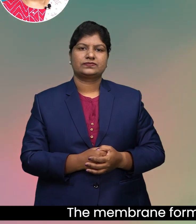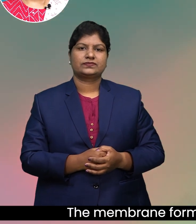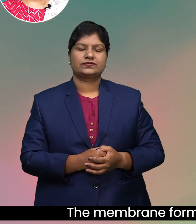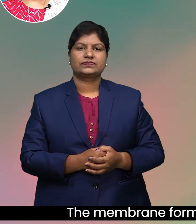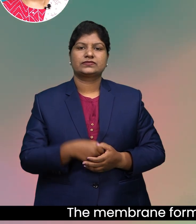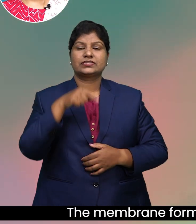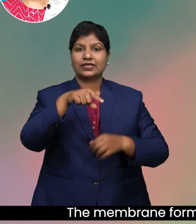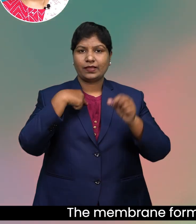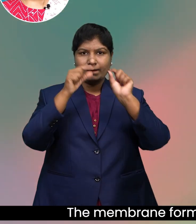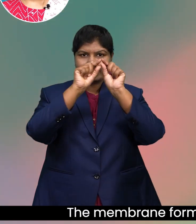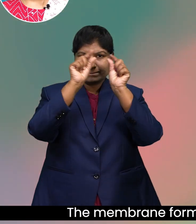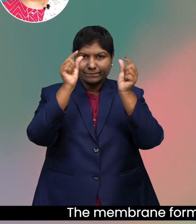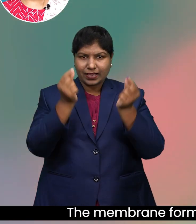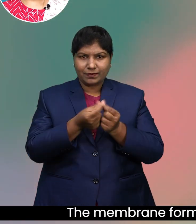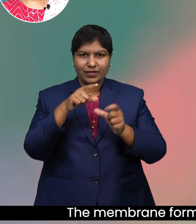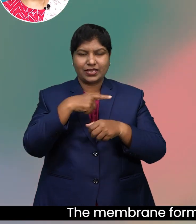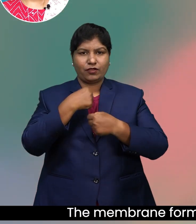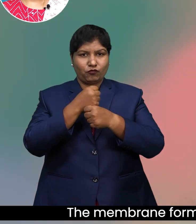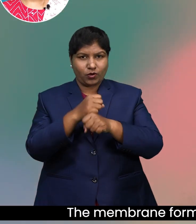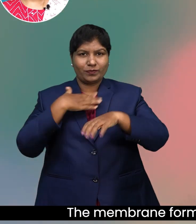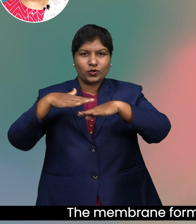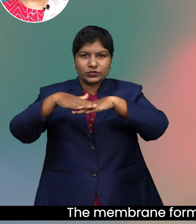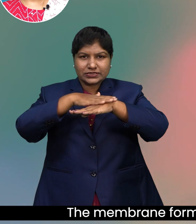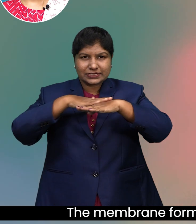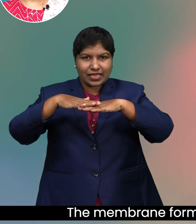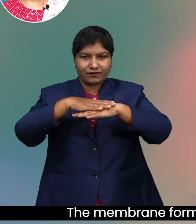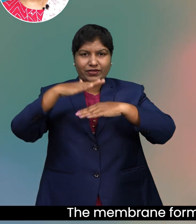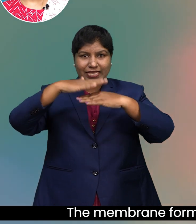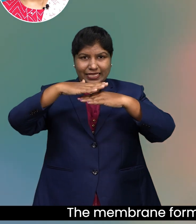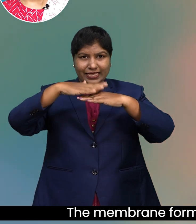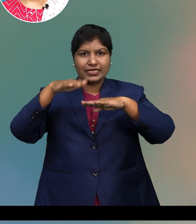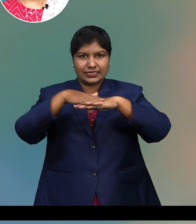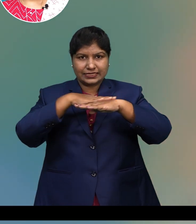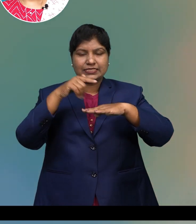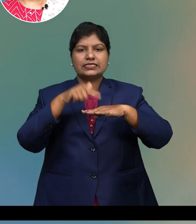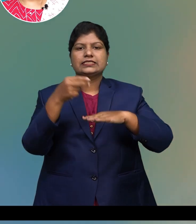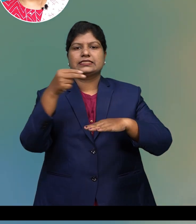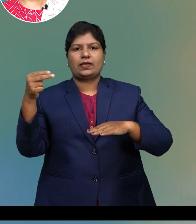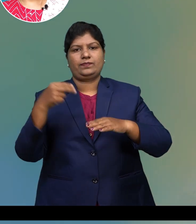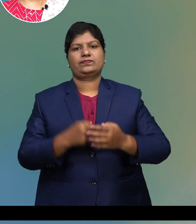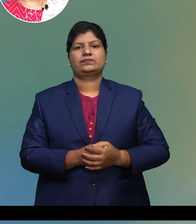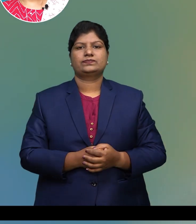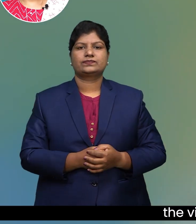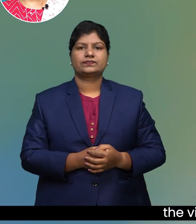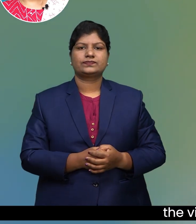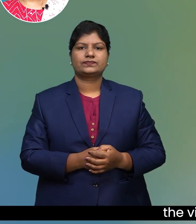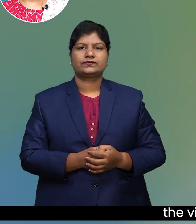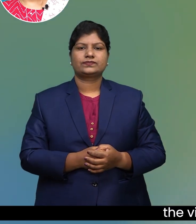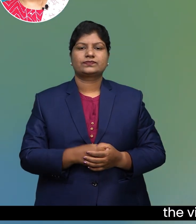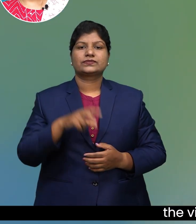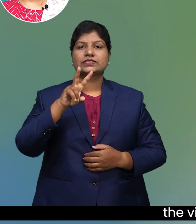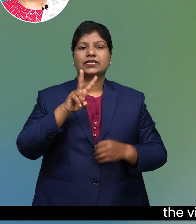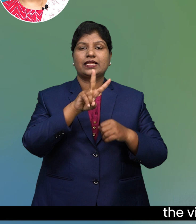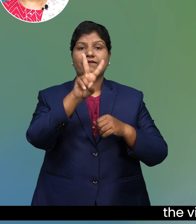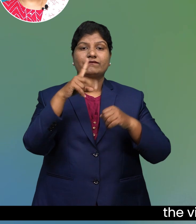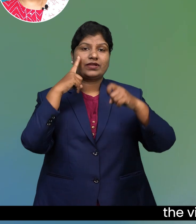The membrane forming the surface layer of the ovum is called the